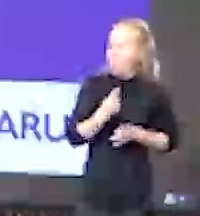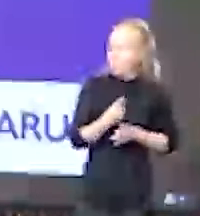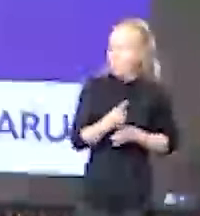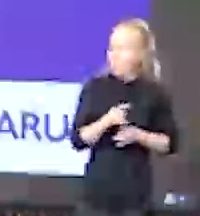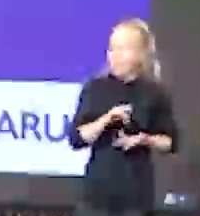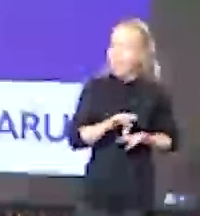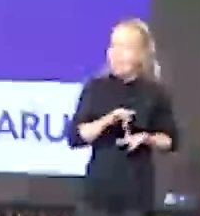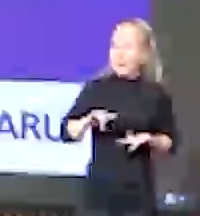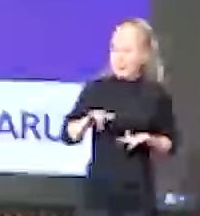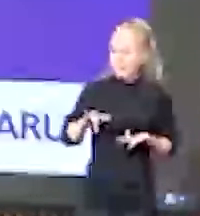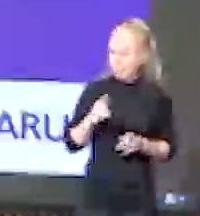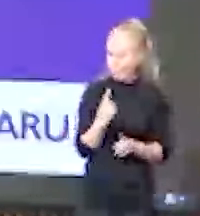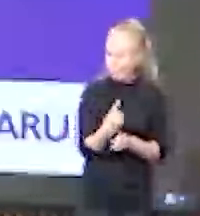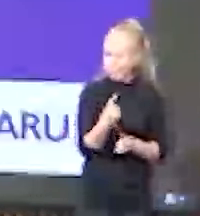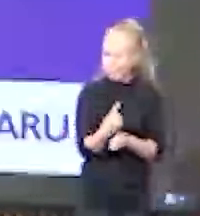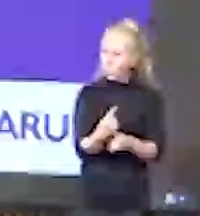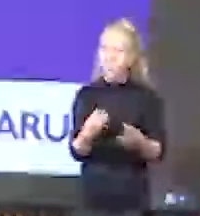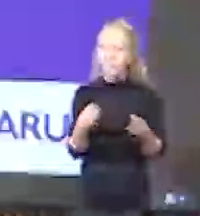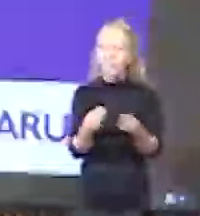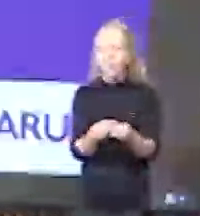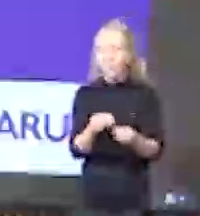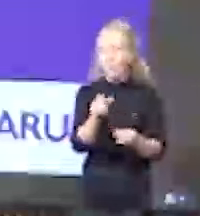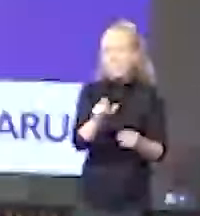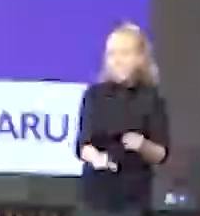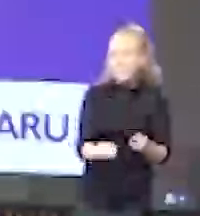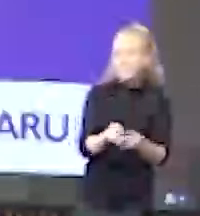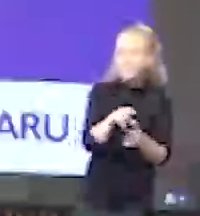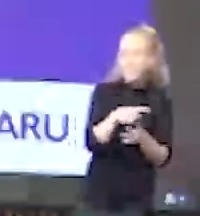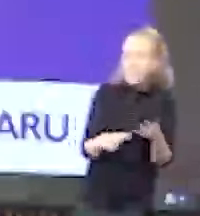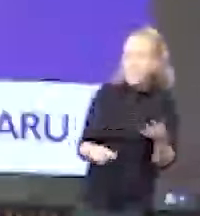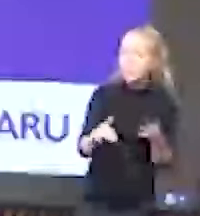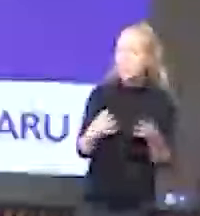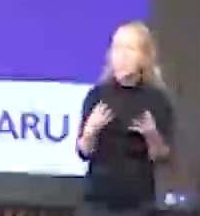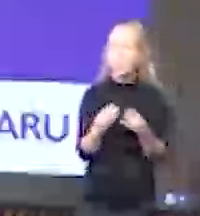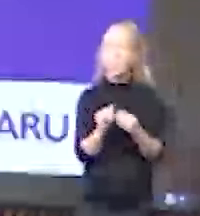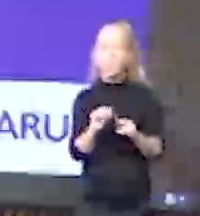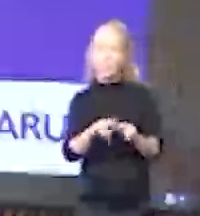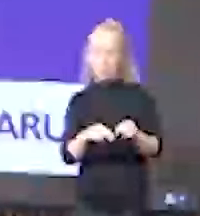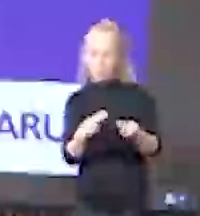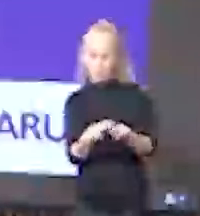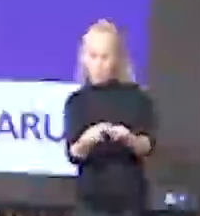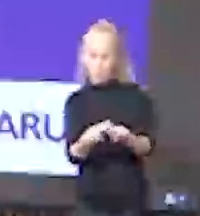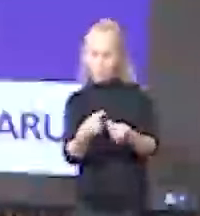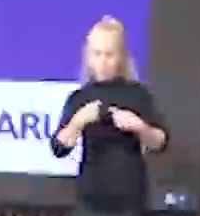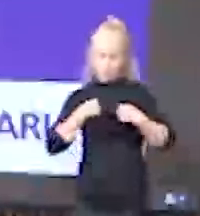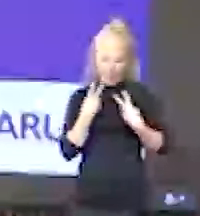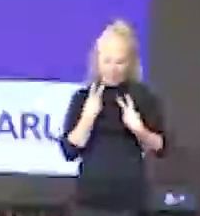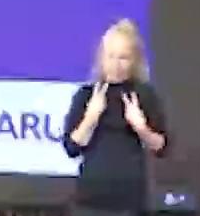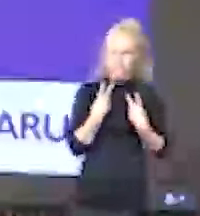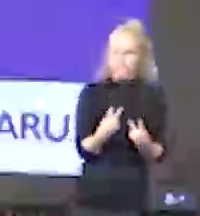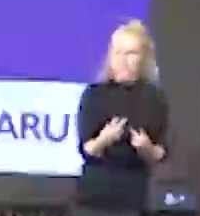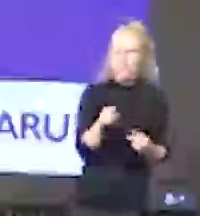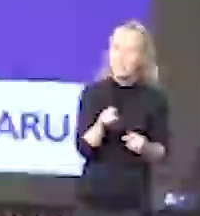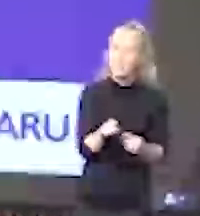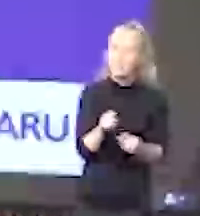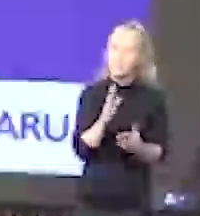whether it's people with disability, whether it's their family, whether it's their carers, whether it's service providers, understanding that at a really simple and